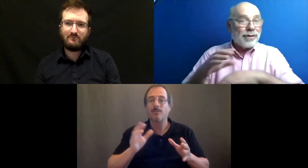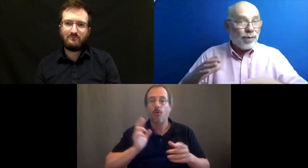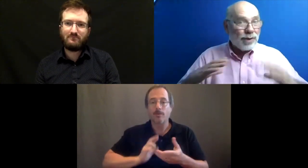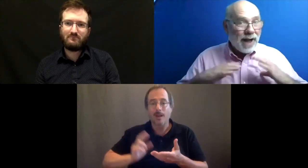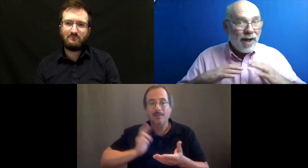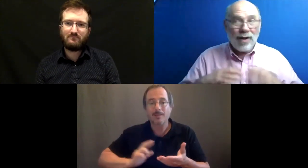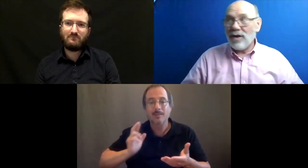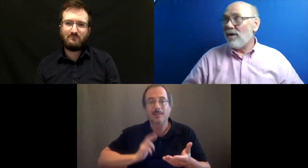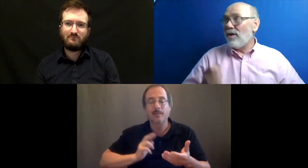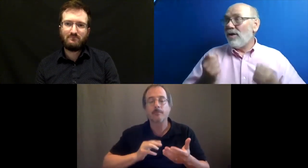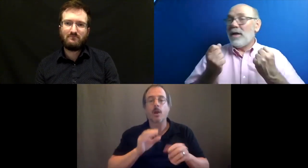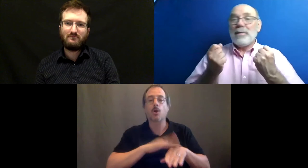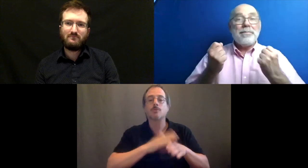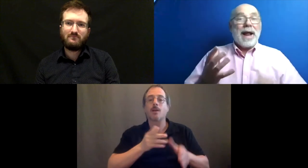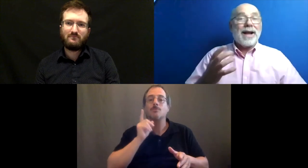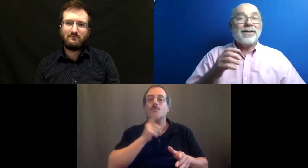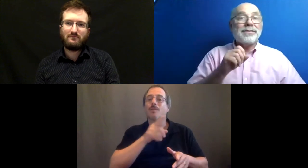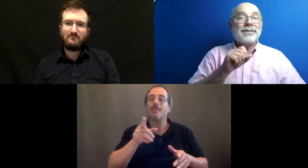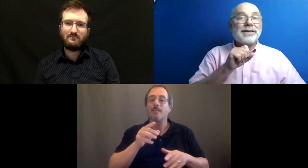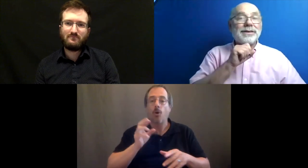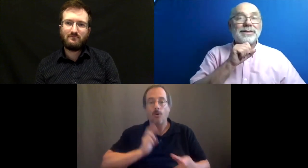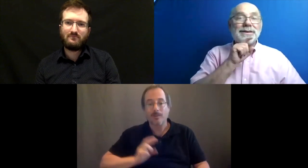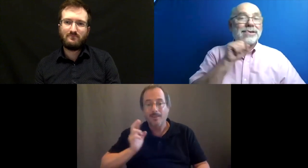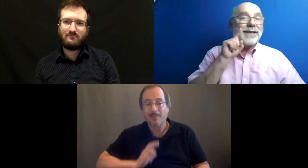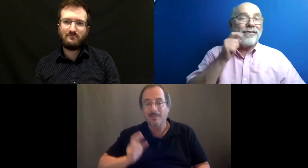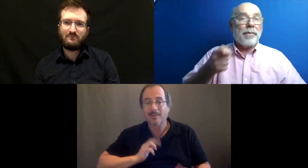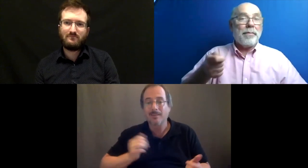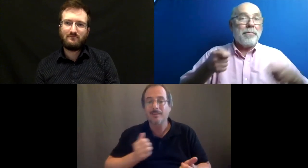professionals, our deaf managers and counselors have retired.